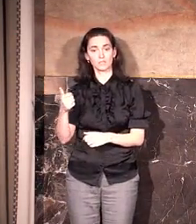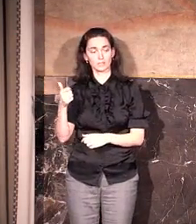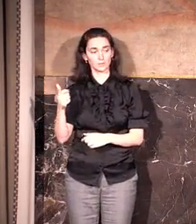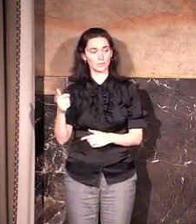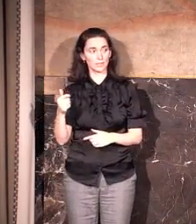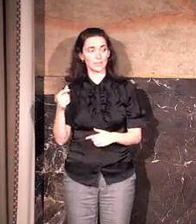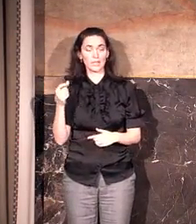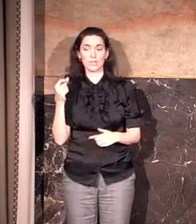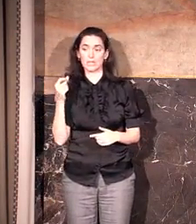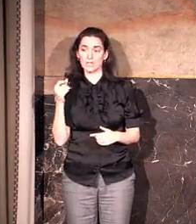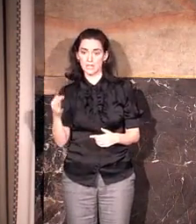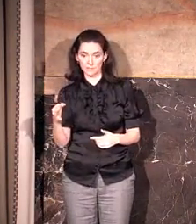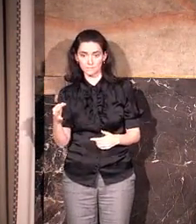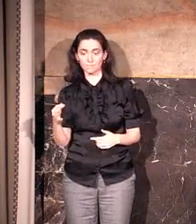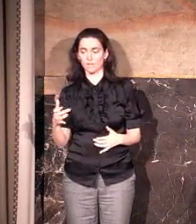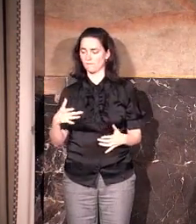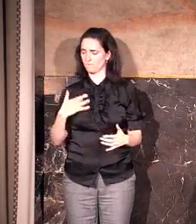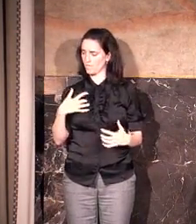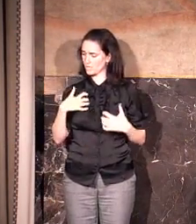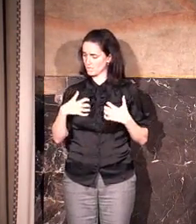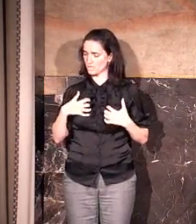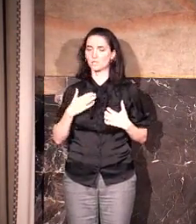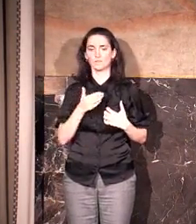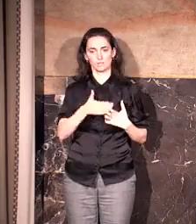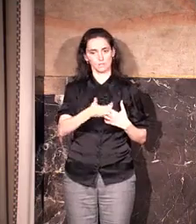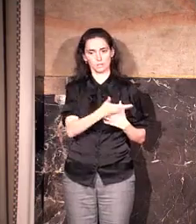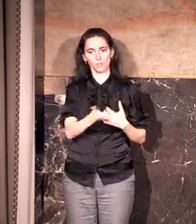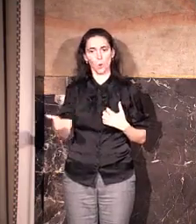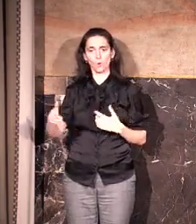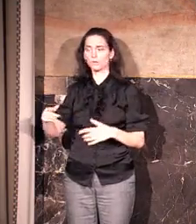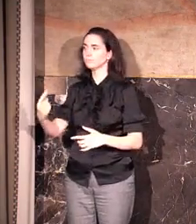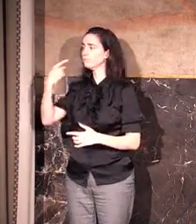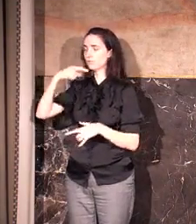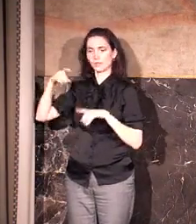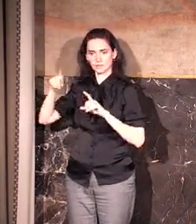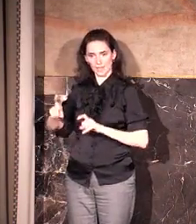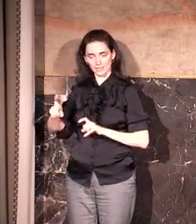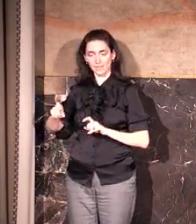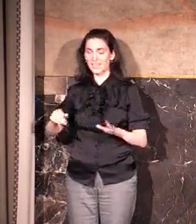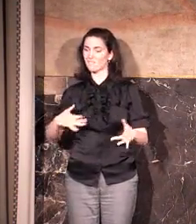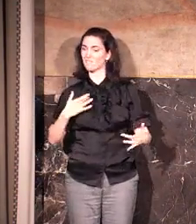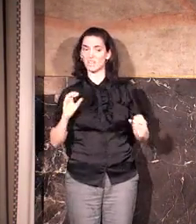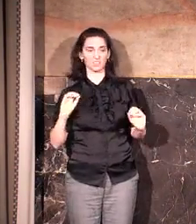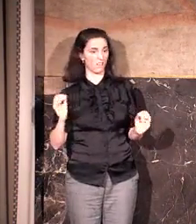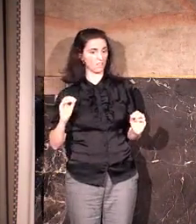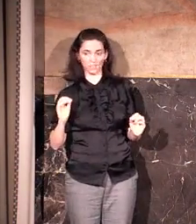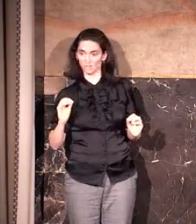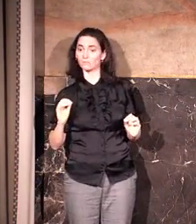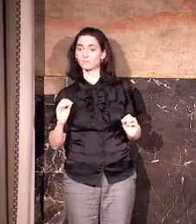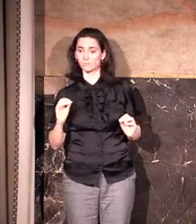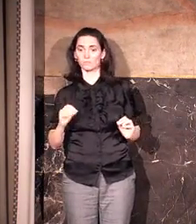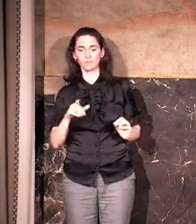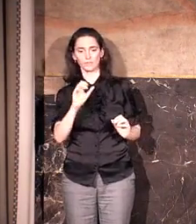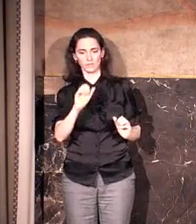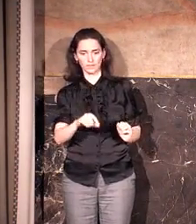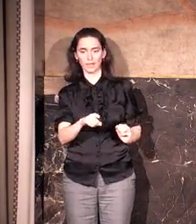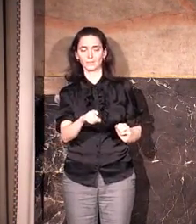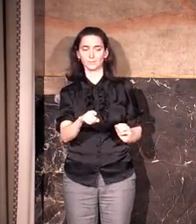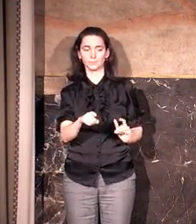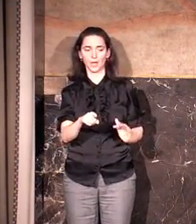are symptomatic, to get tested themselves, but even if they're not symptomatic, to undergo